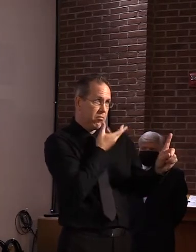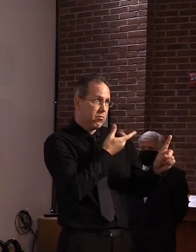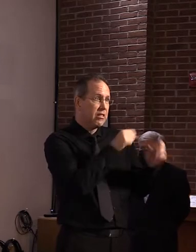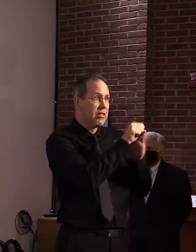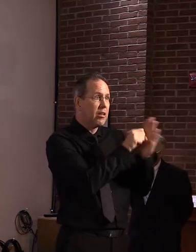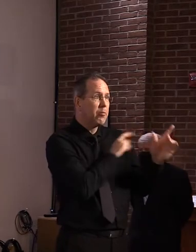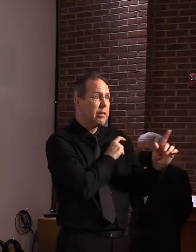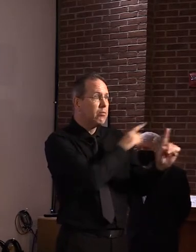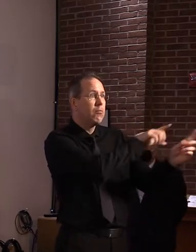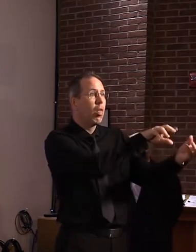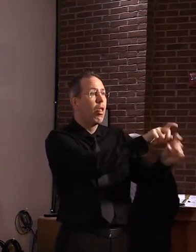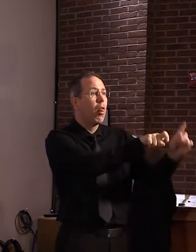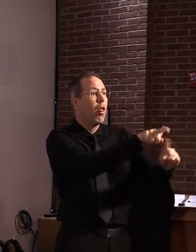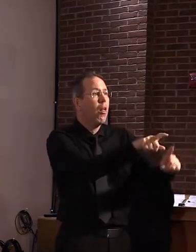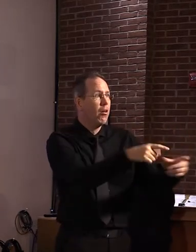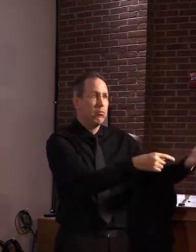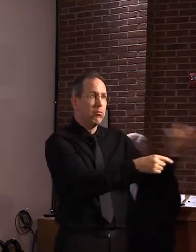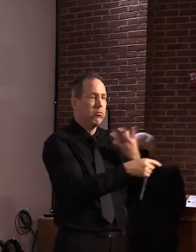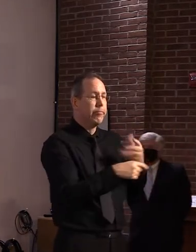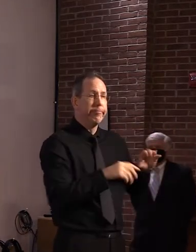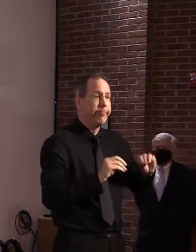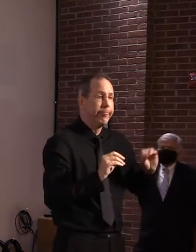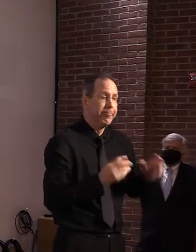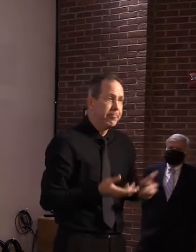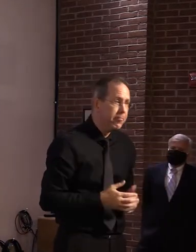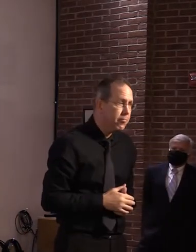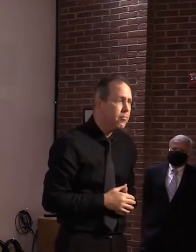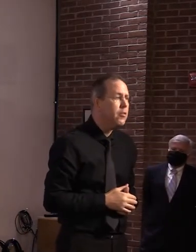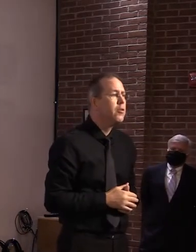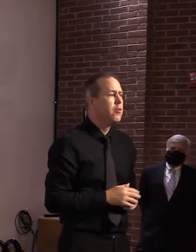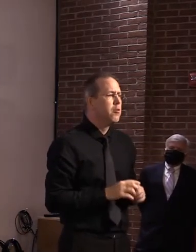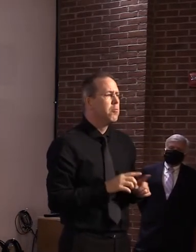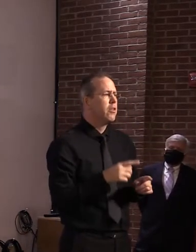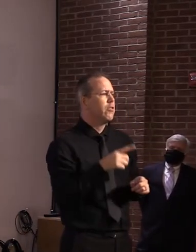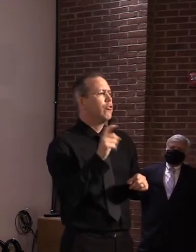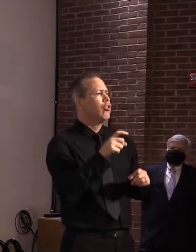Okay, thank you. One for the governor, if I may.